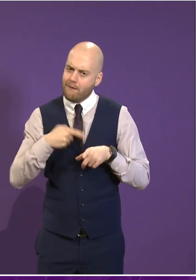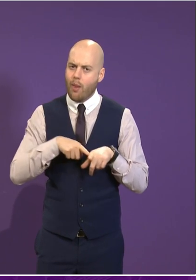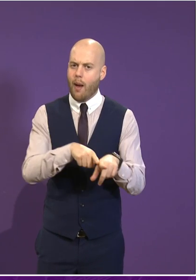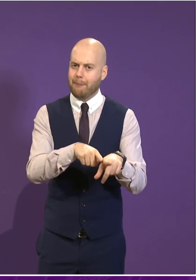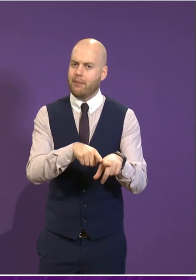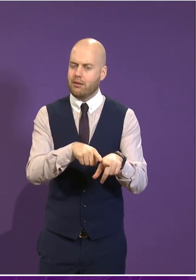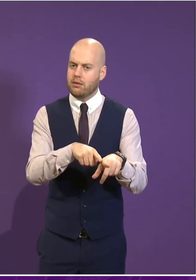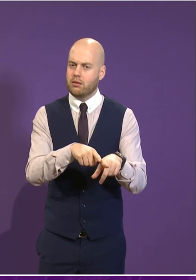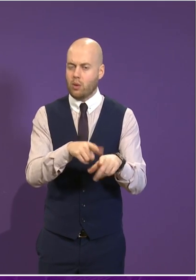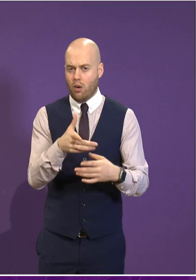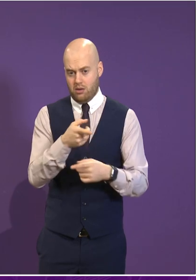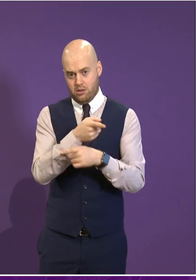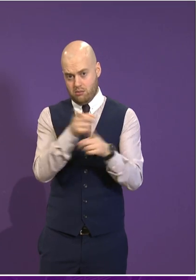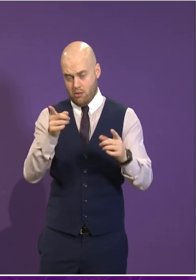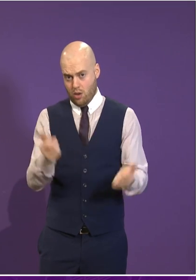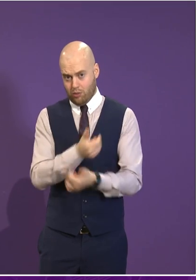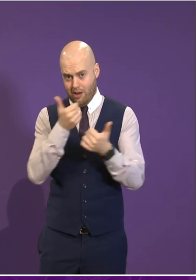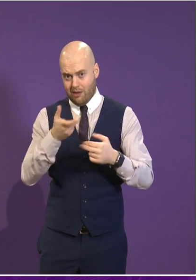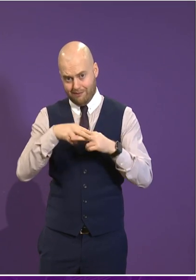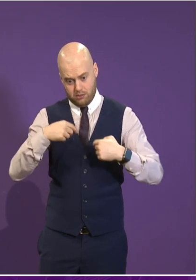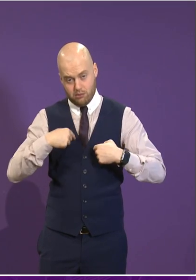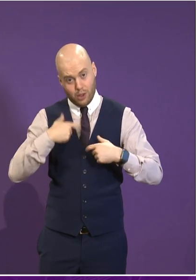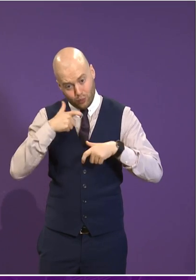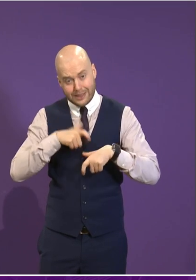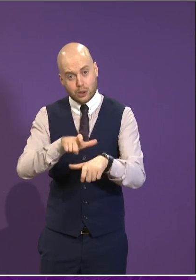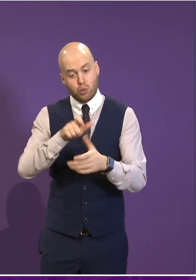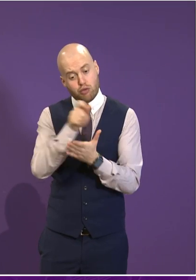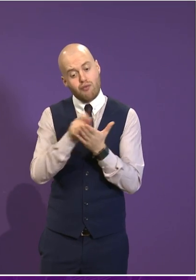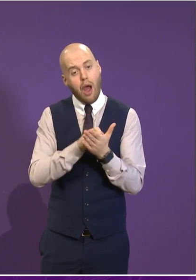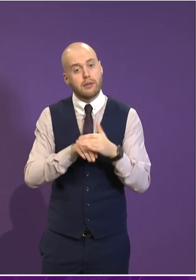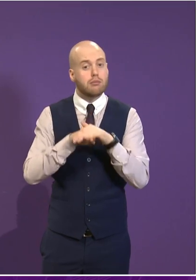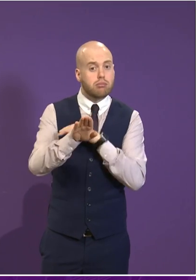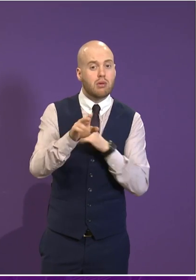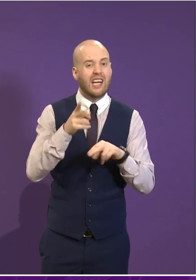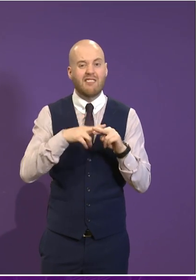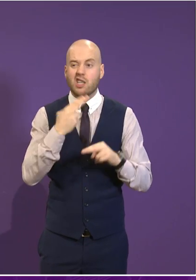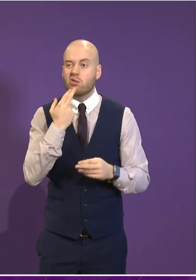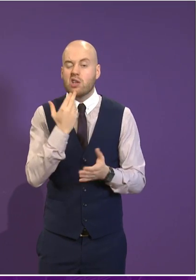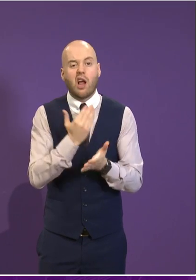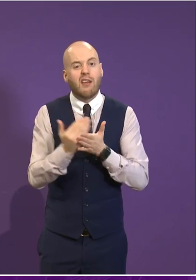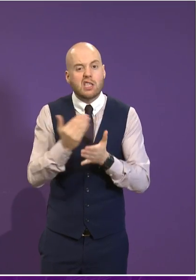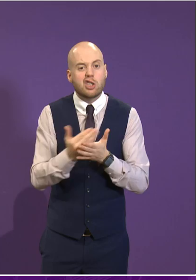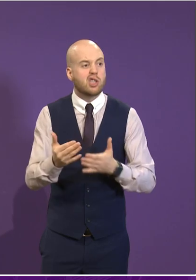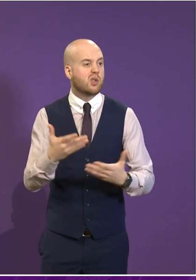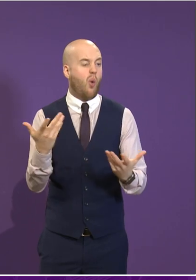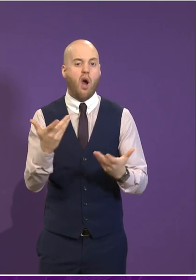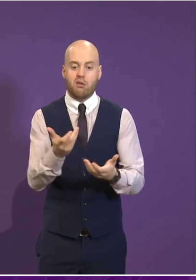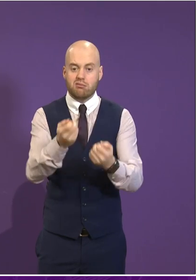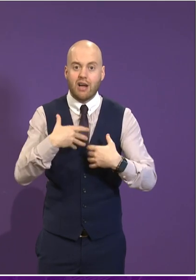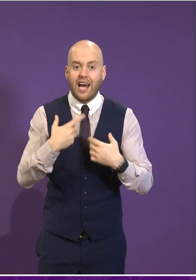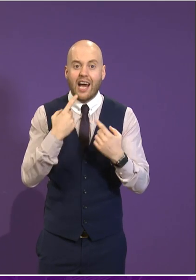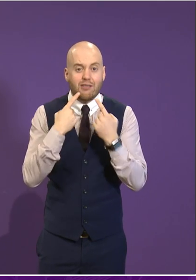wider context. Are you all okay for us to continue to write to you to seek clarification or information and advice on some of that